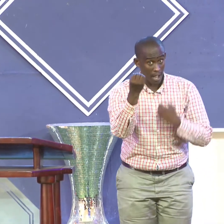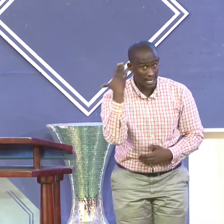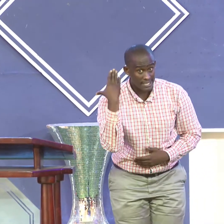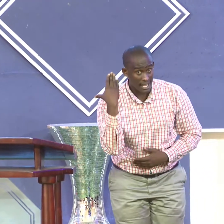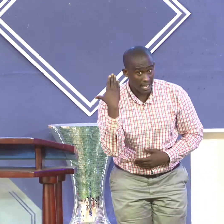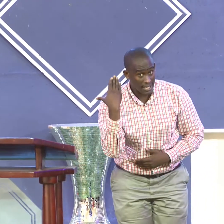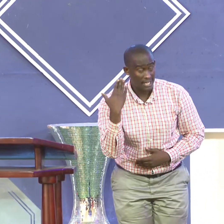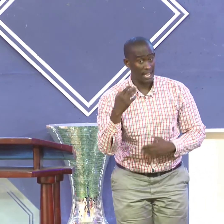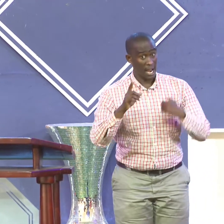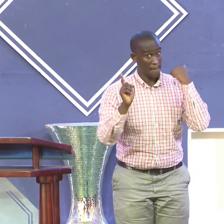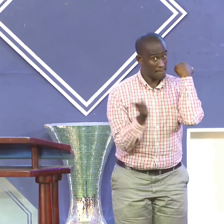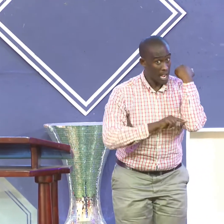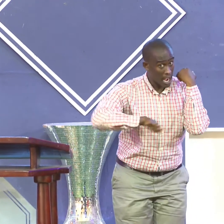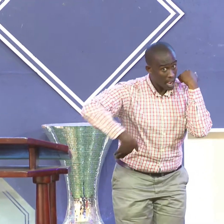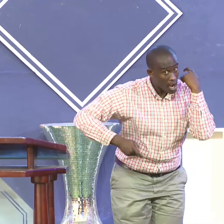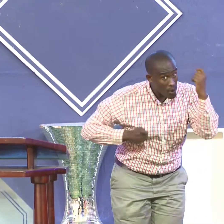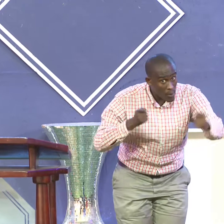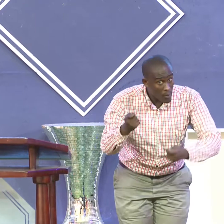I don't know if you know how this spirit